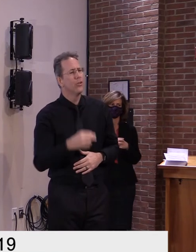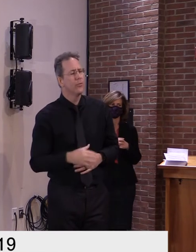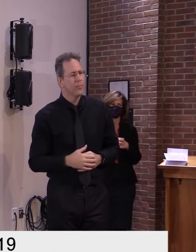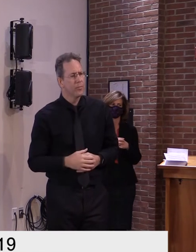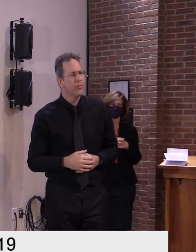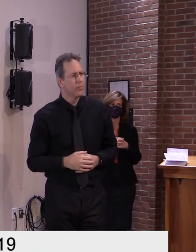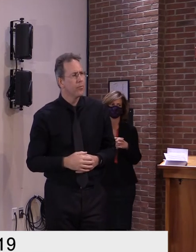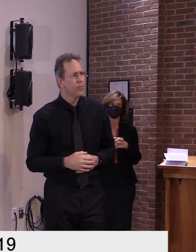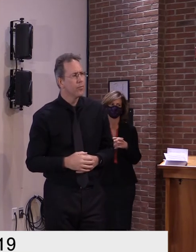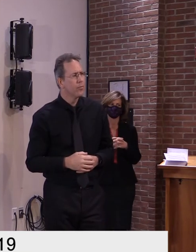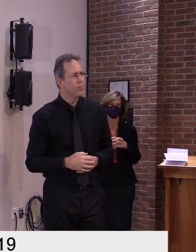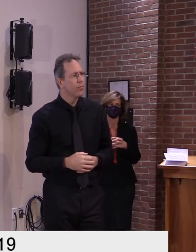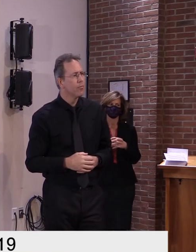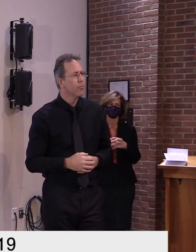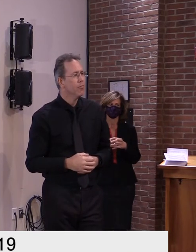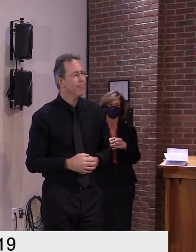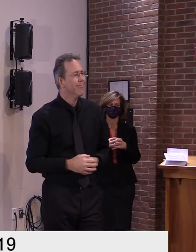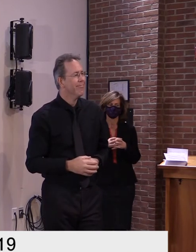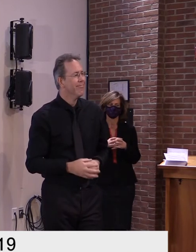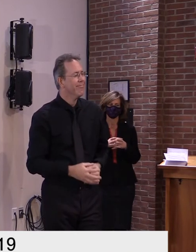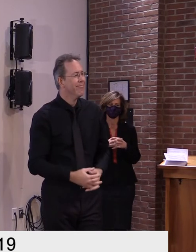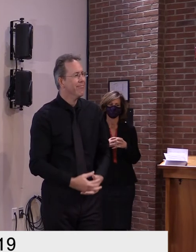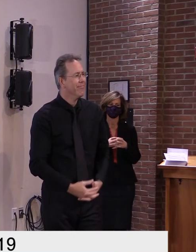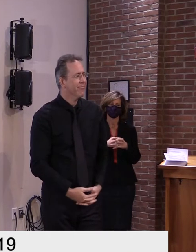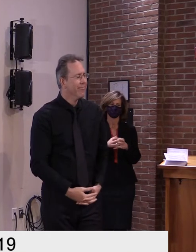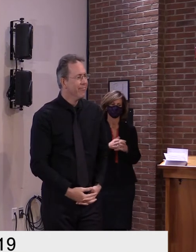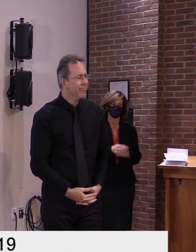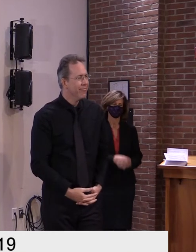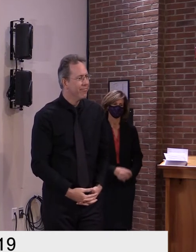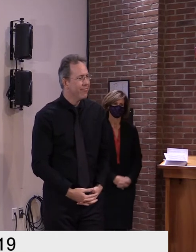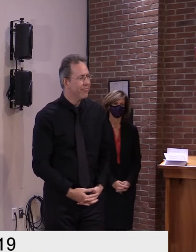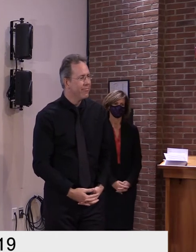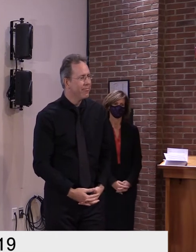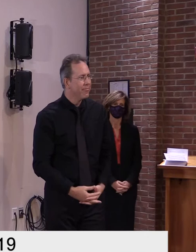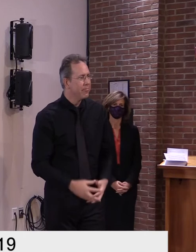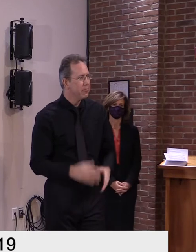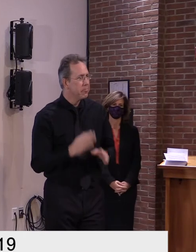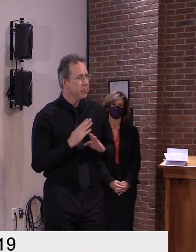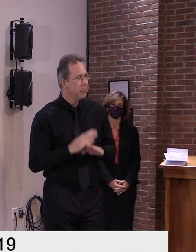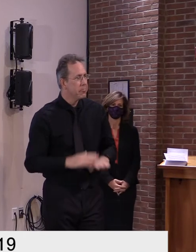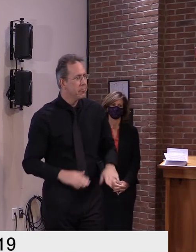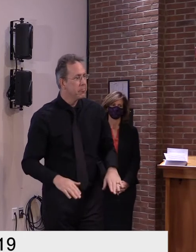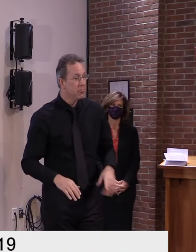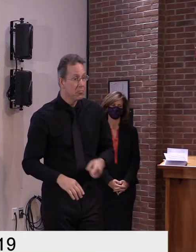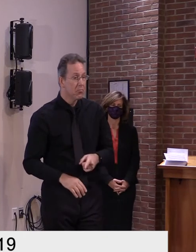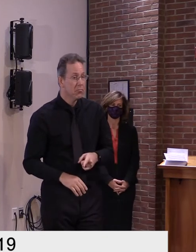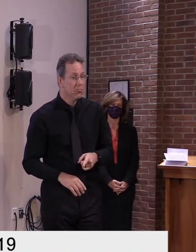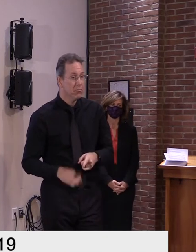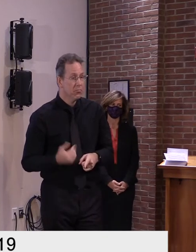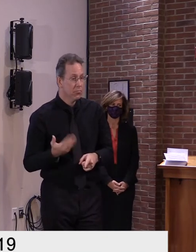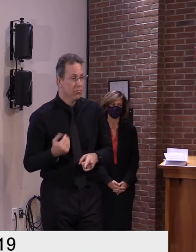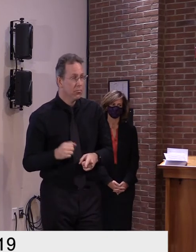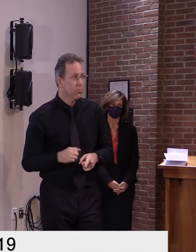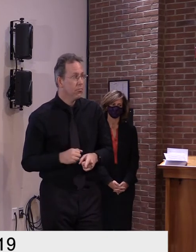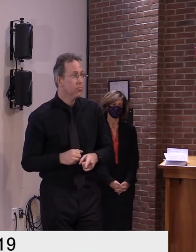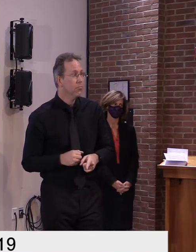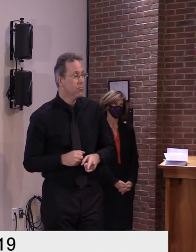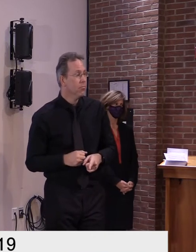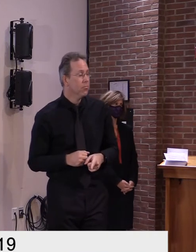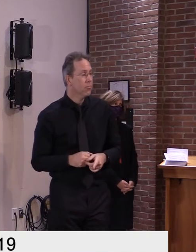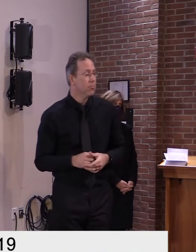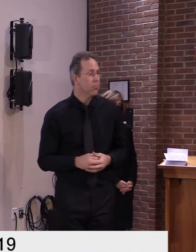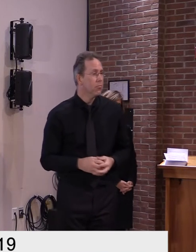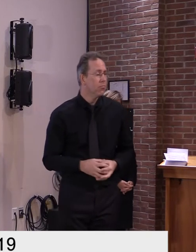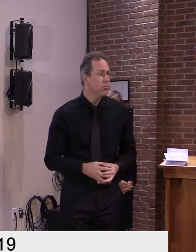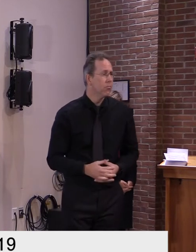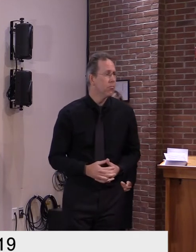Hi, Hi there. This question is not